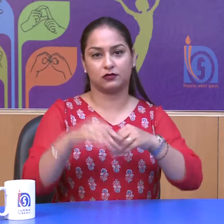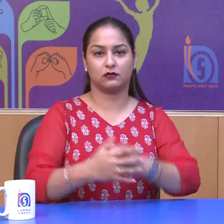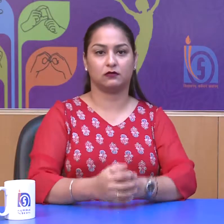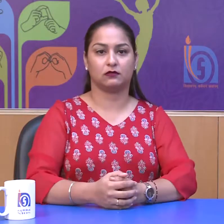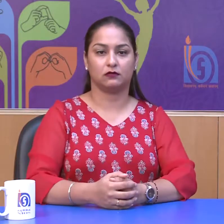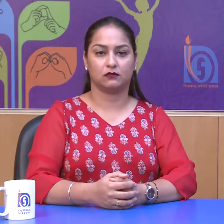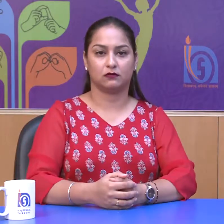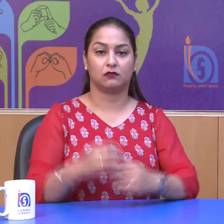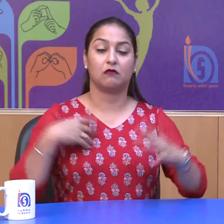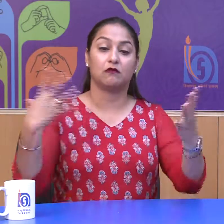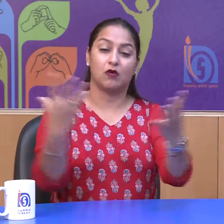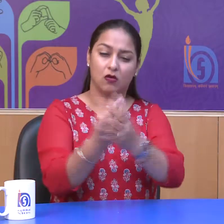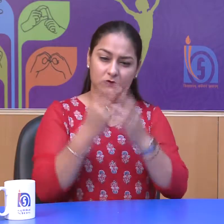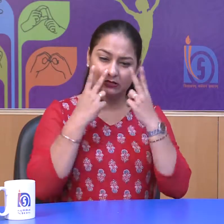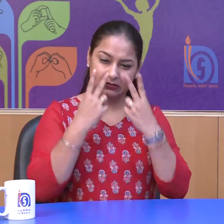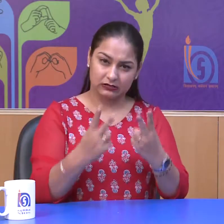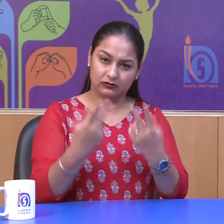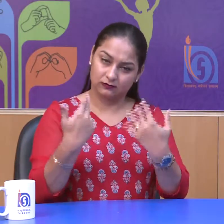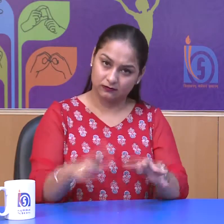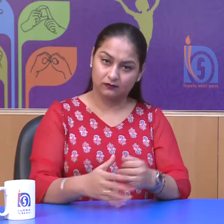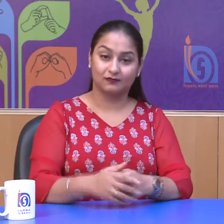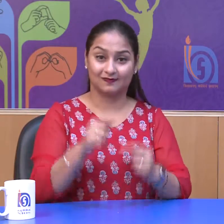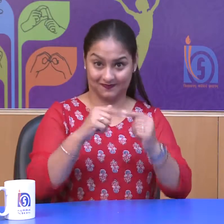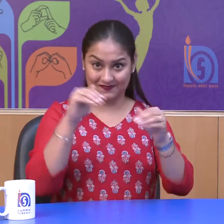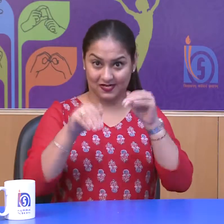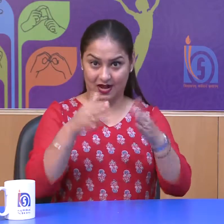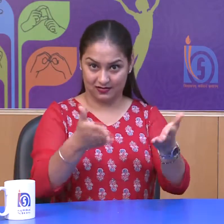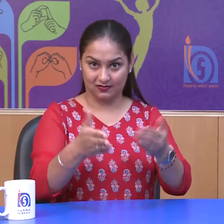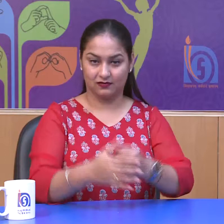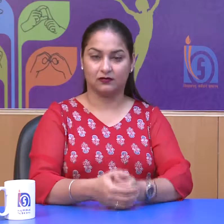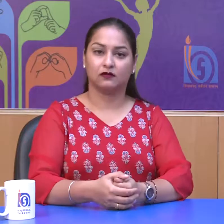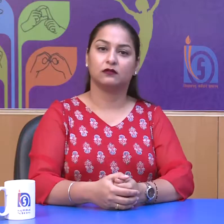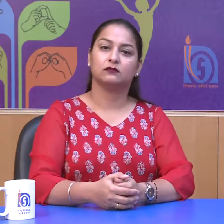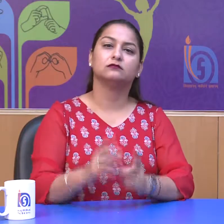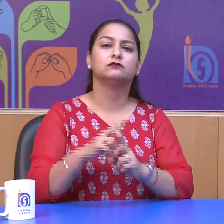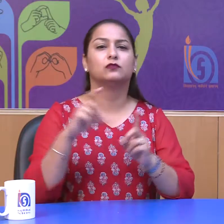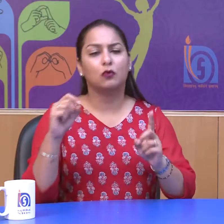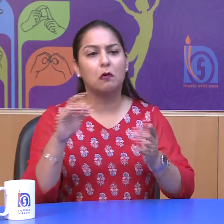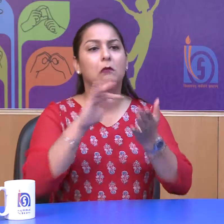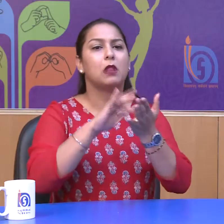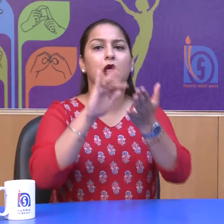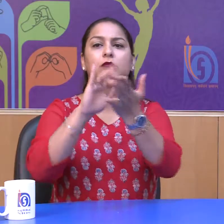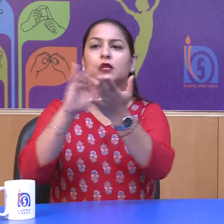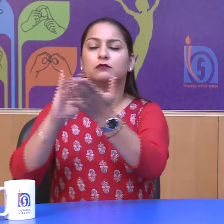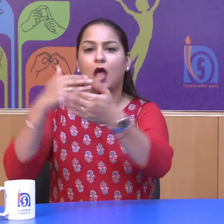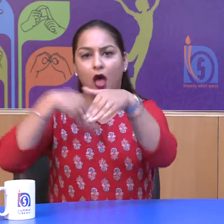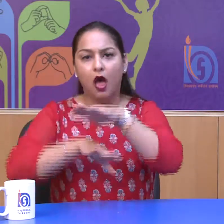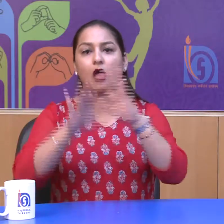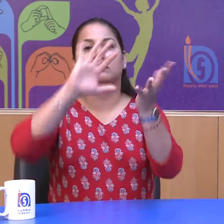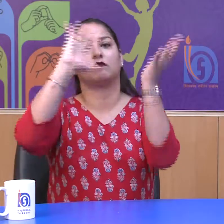We all observe that elections do take place in our country quite